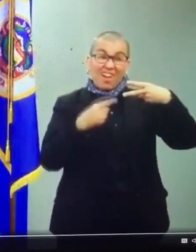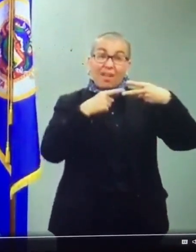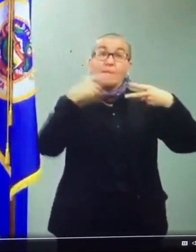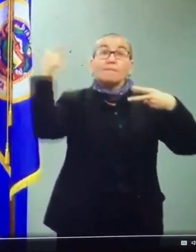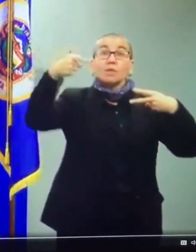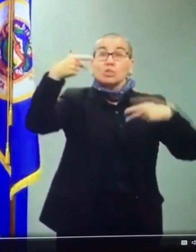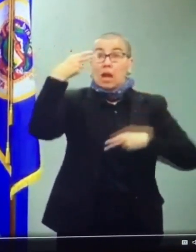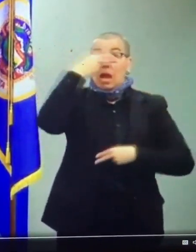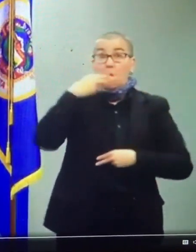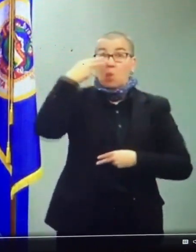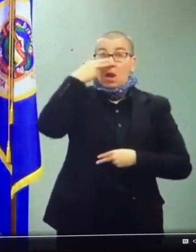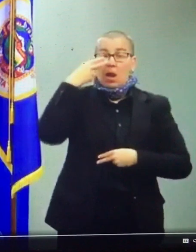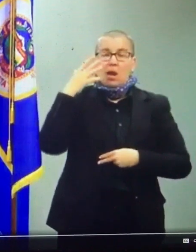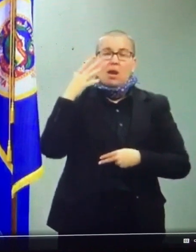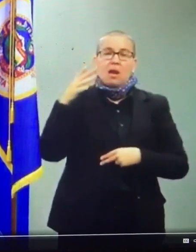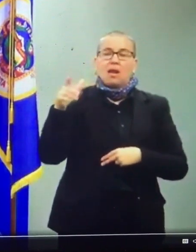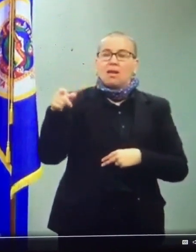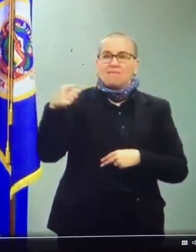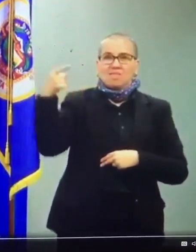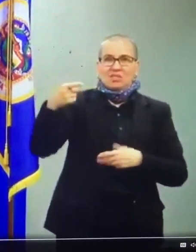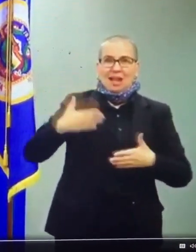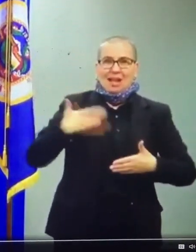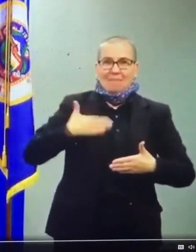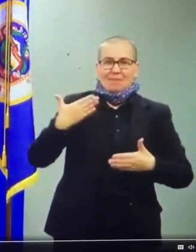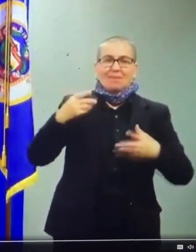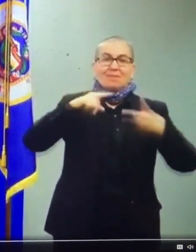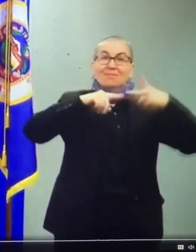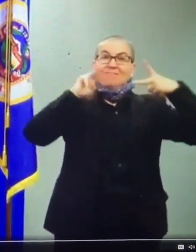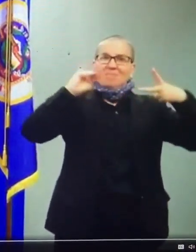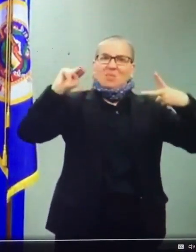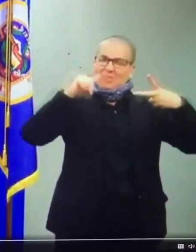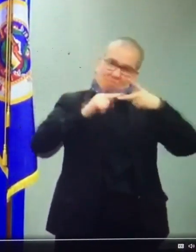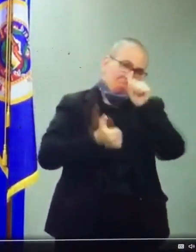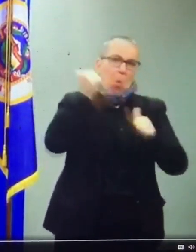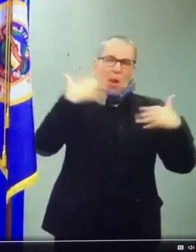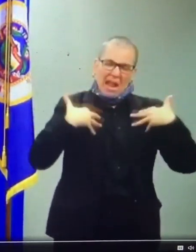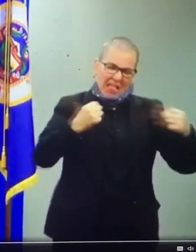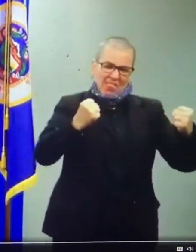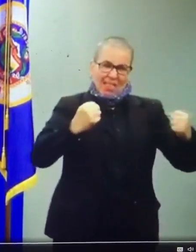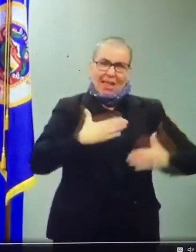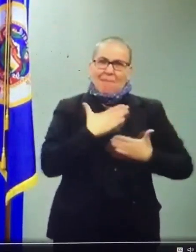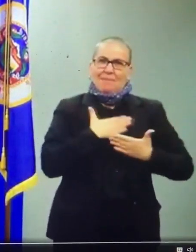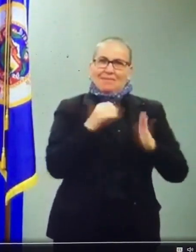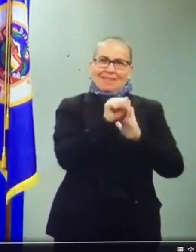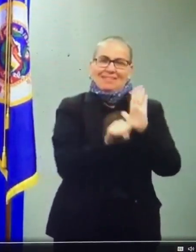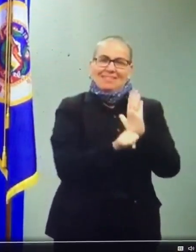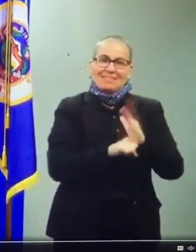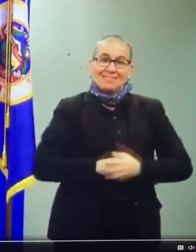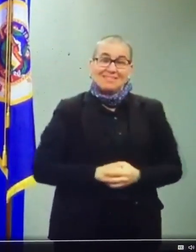But if you take a deeper look and peel it back, which this week has peeled back, all of those statistics are true if you're white.